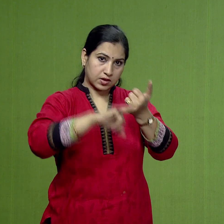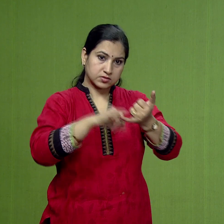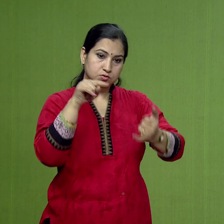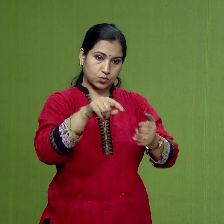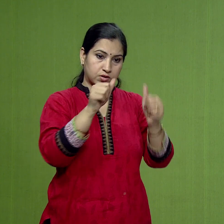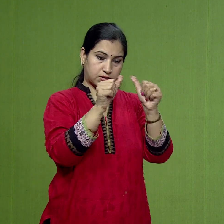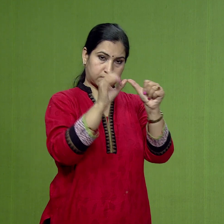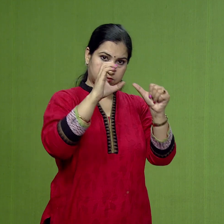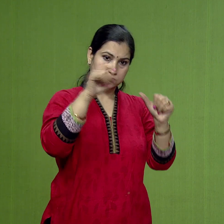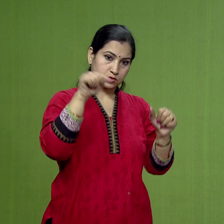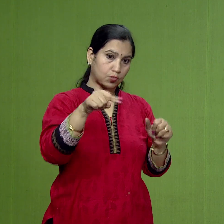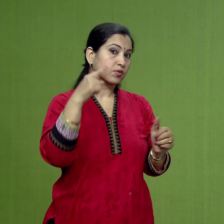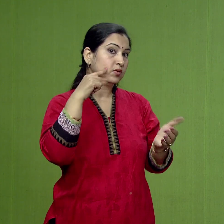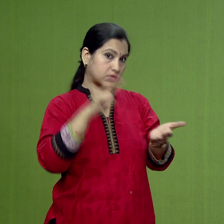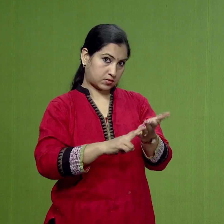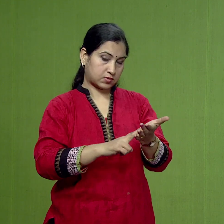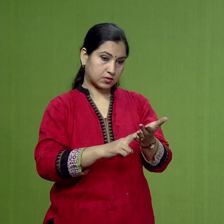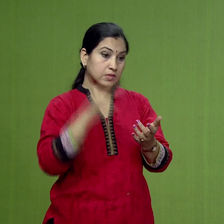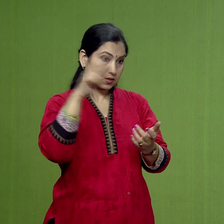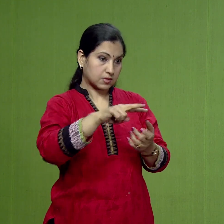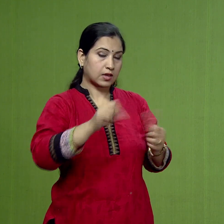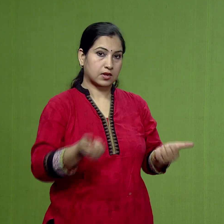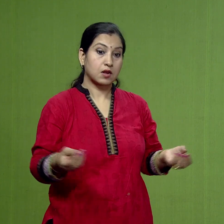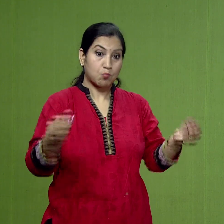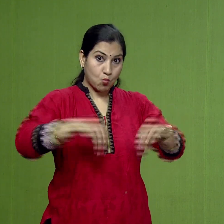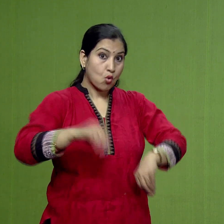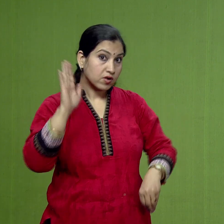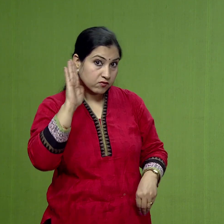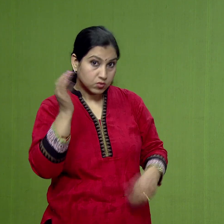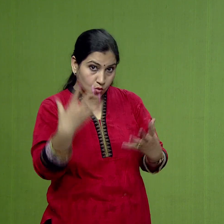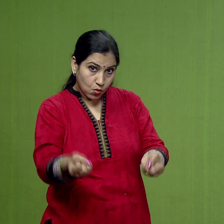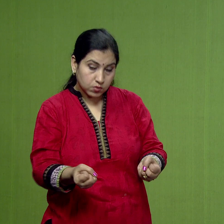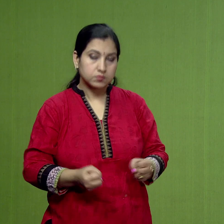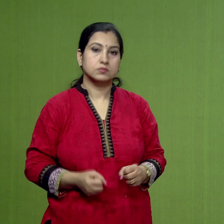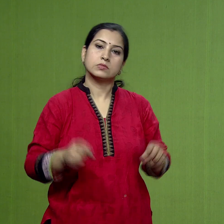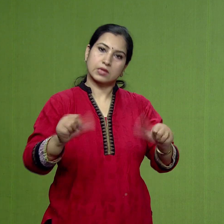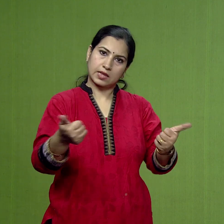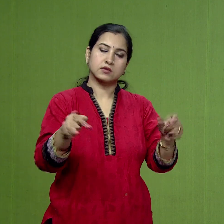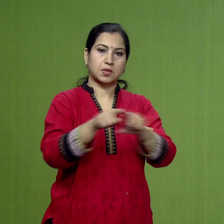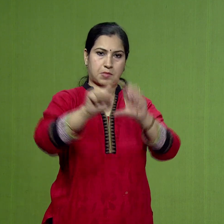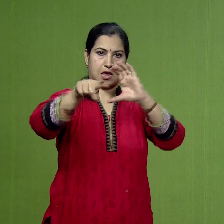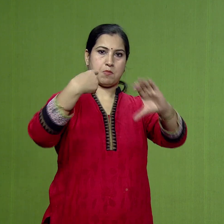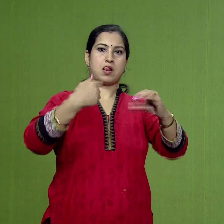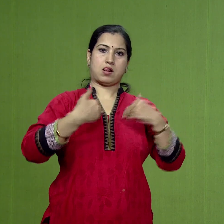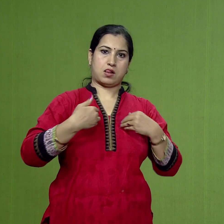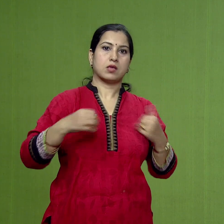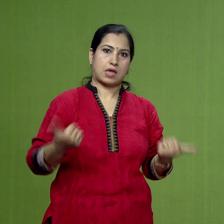www.nios.ac.in for more information. Also, you can email us at